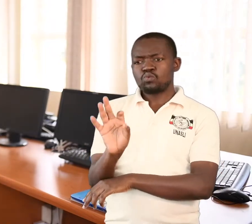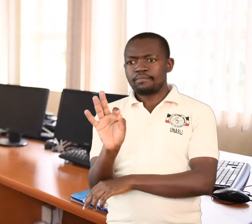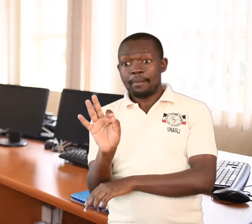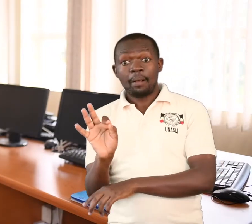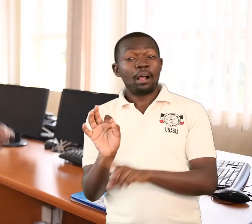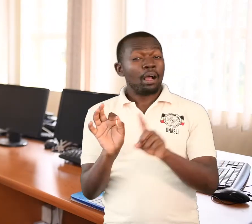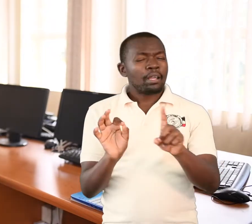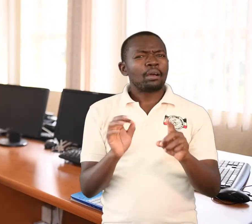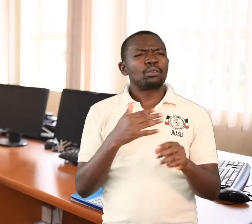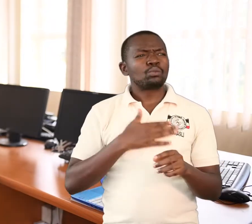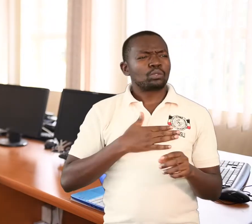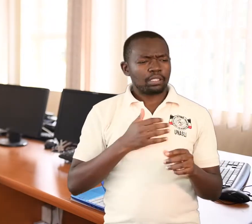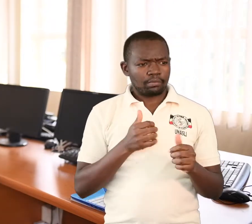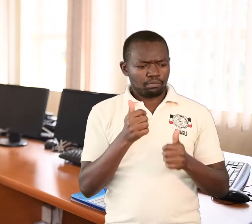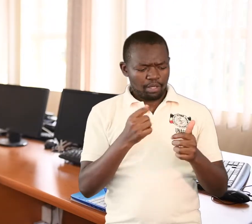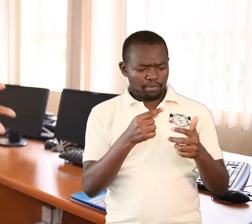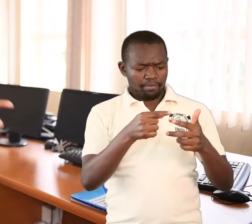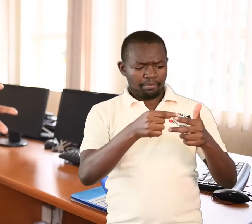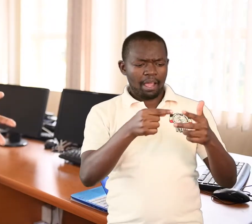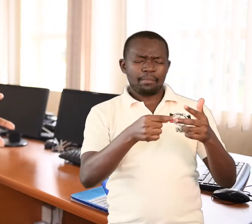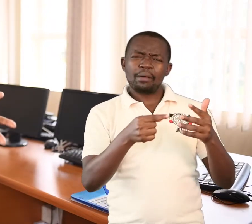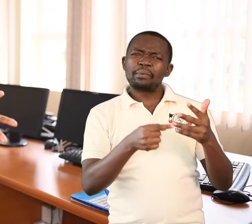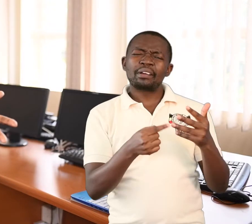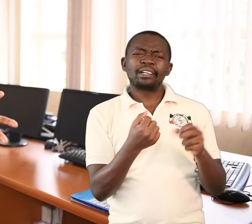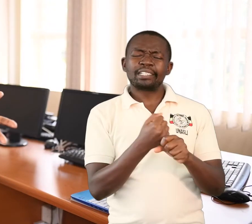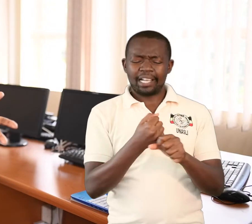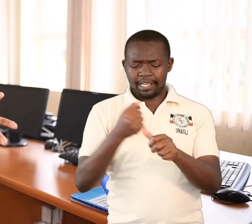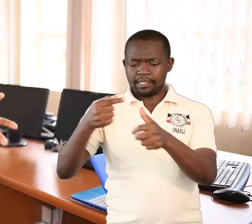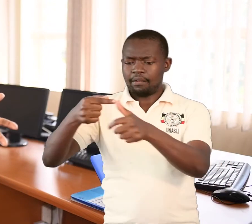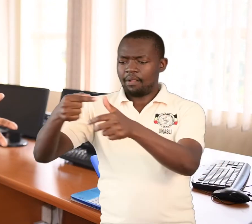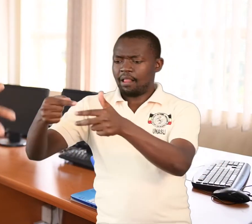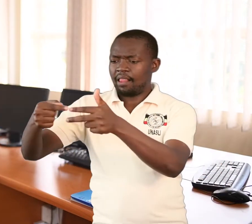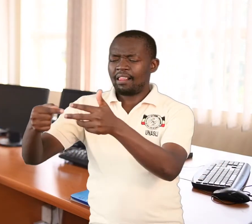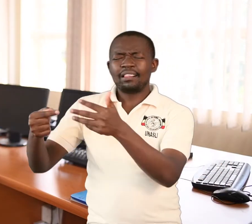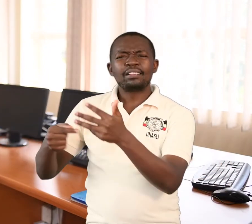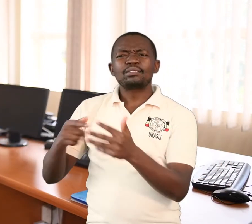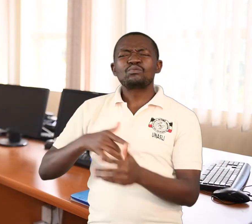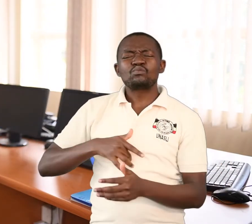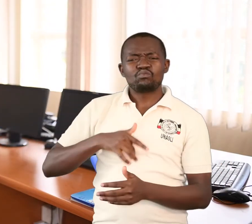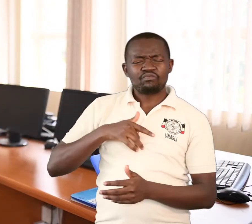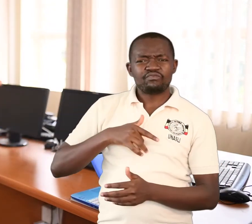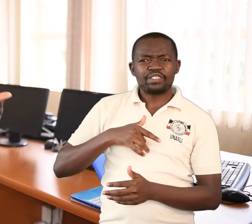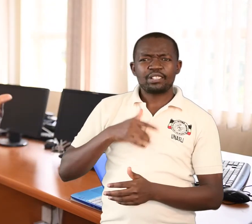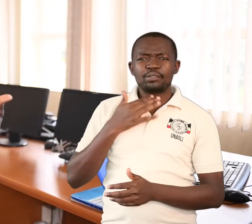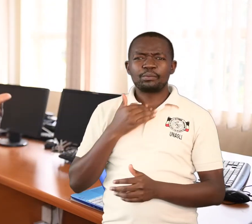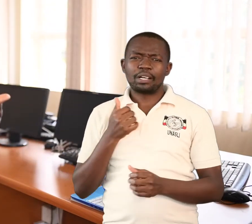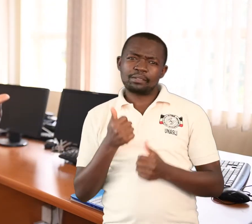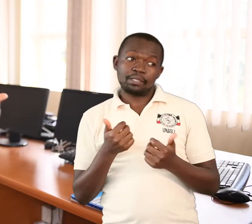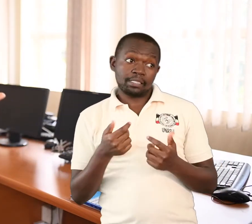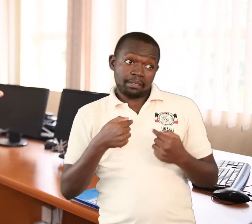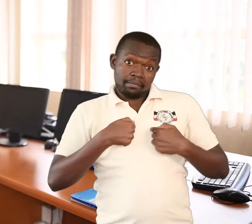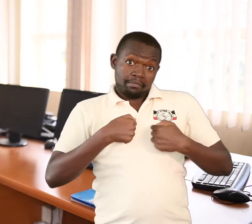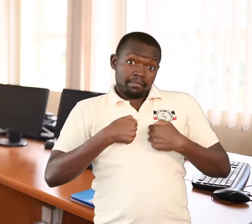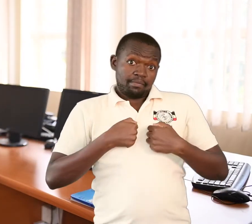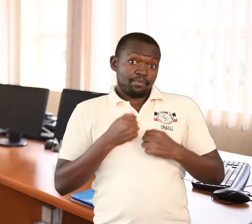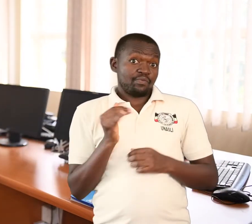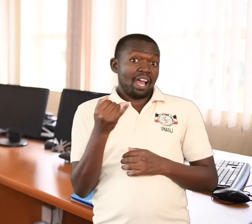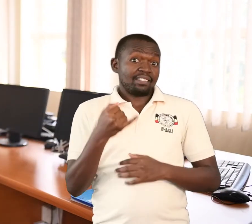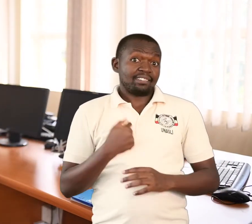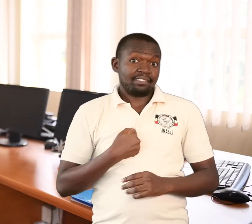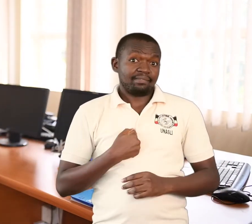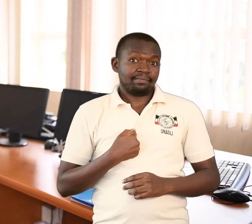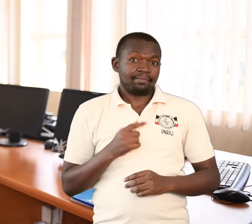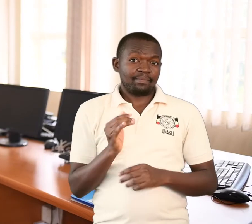So, which of these careers would you like to be? I, for one, am an artist. I'm an